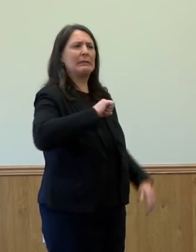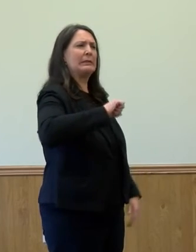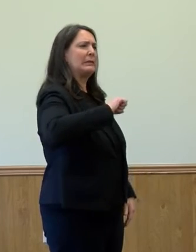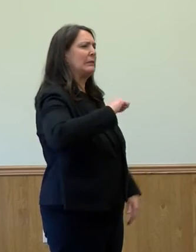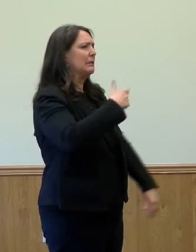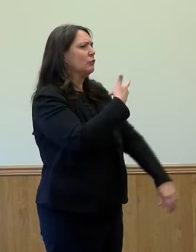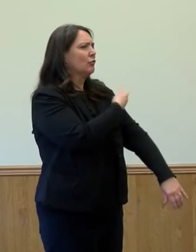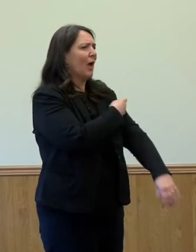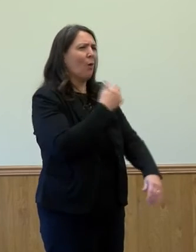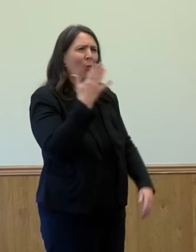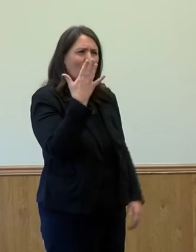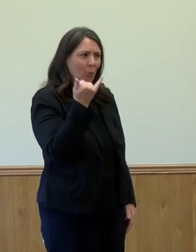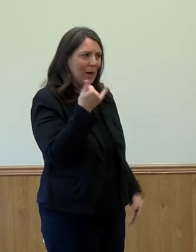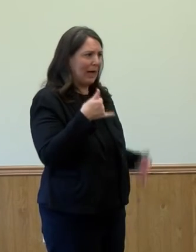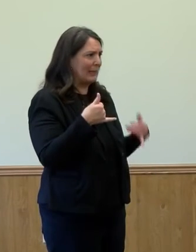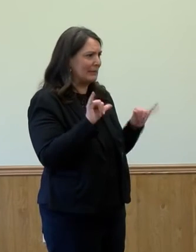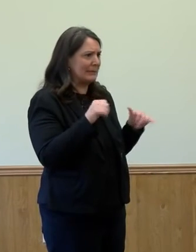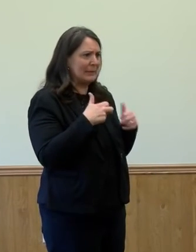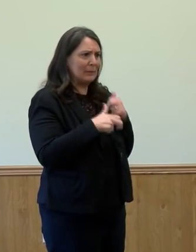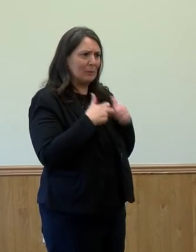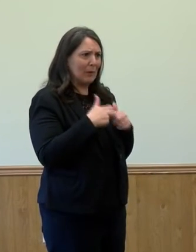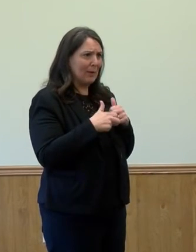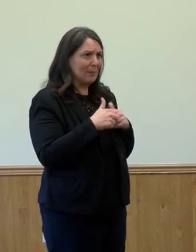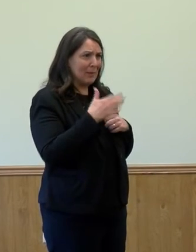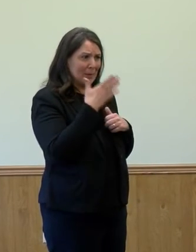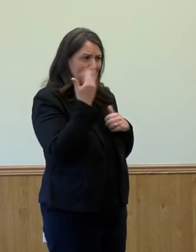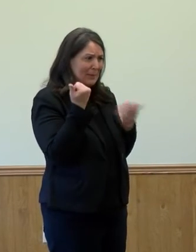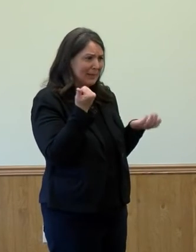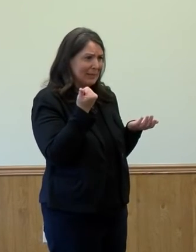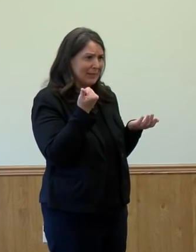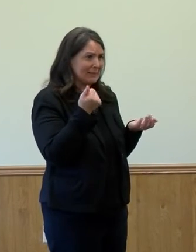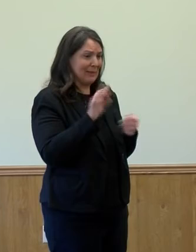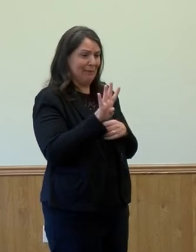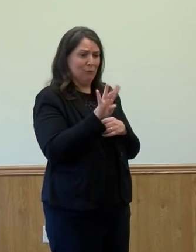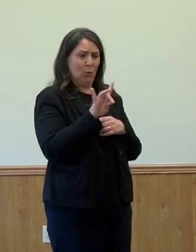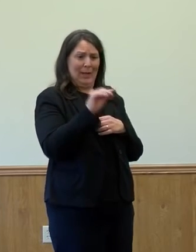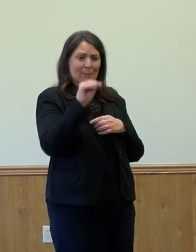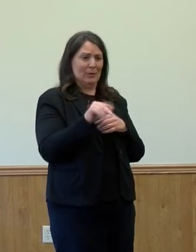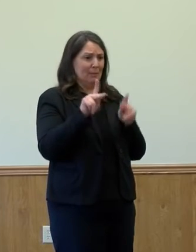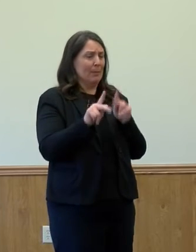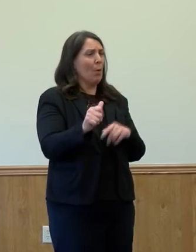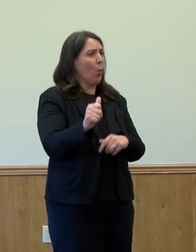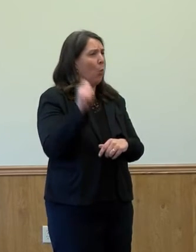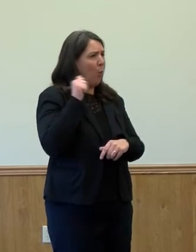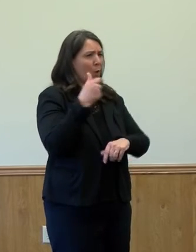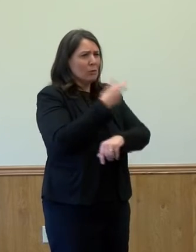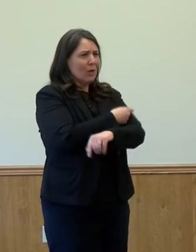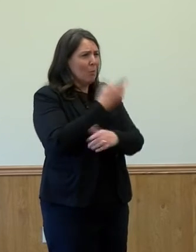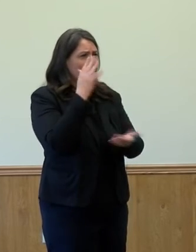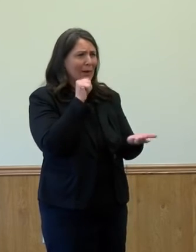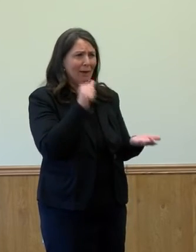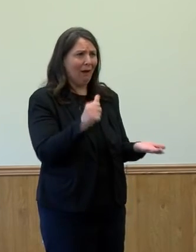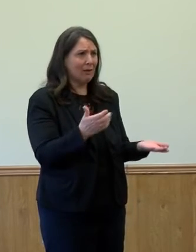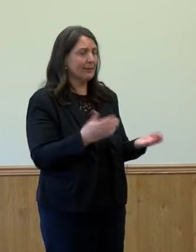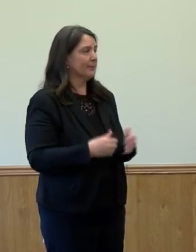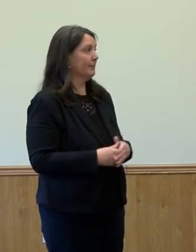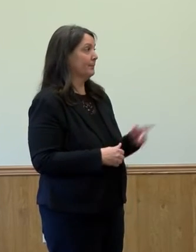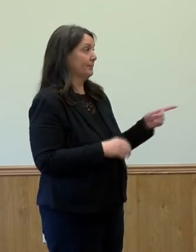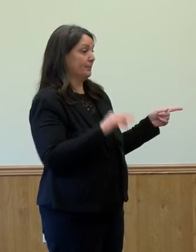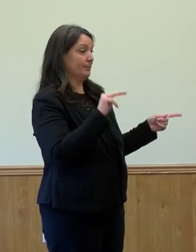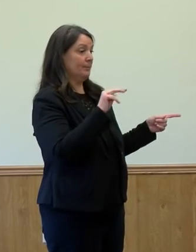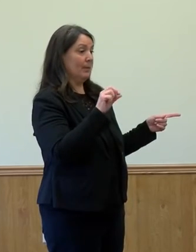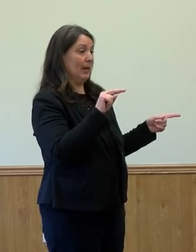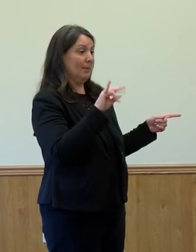to be the issue, and then we're still only to have 48% of the population that won't get a shot? You know, the excellent question